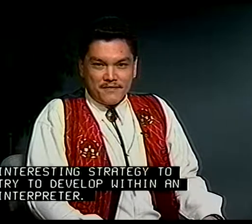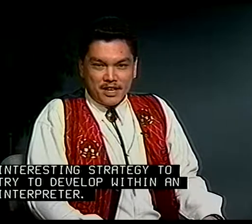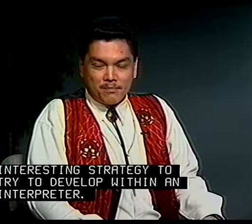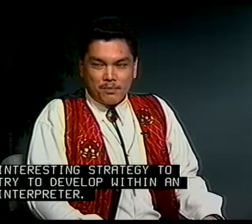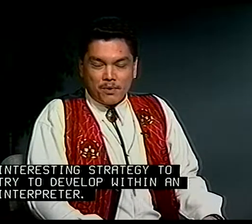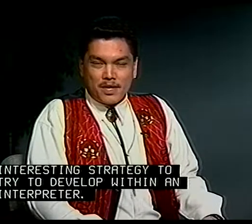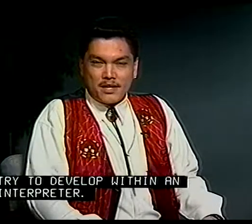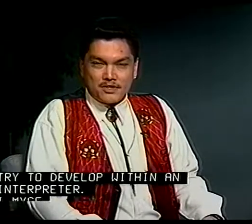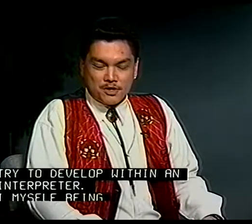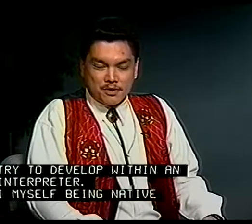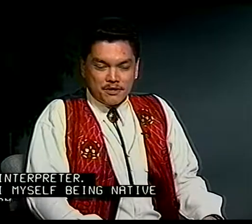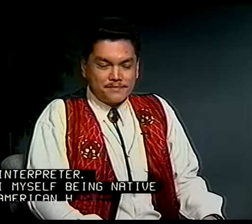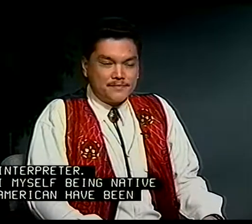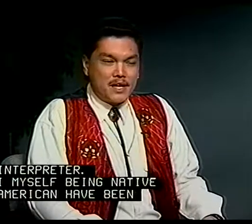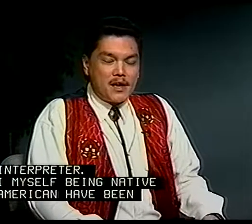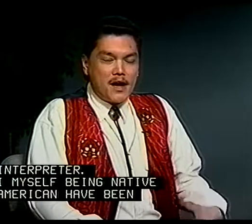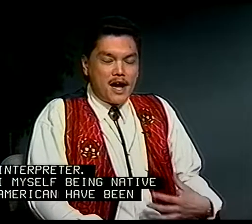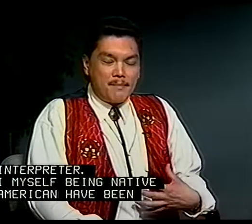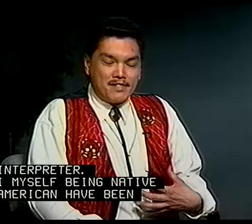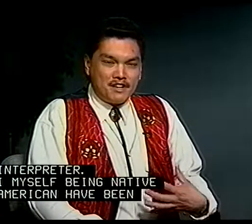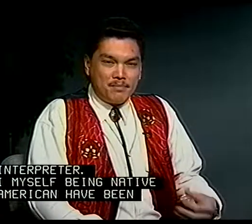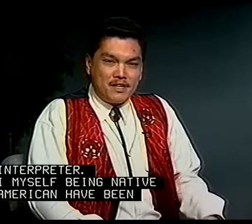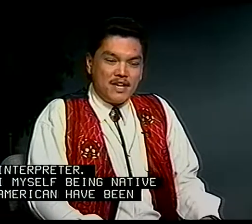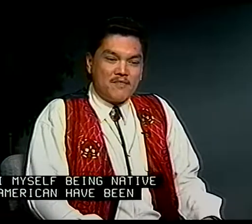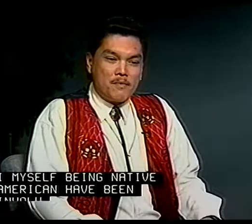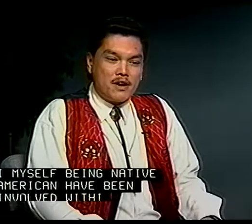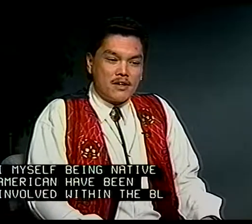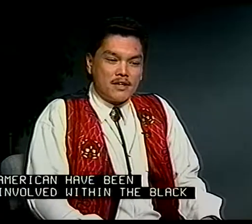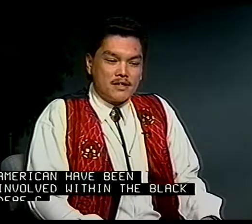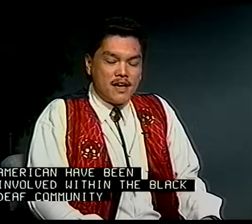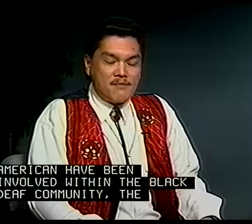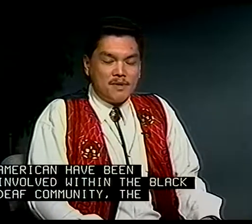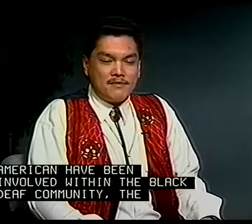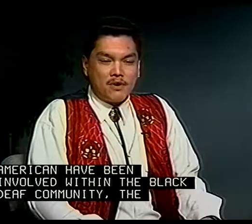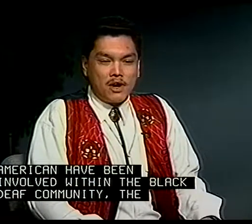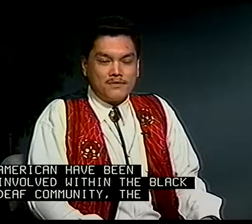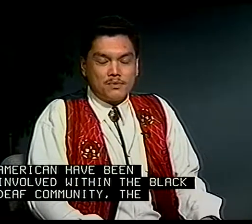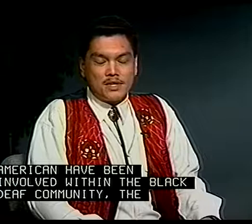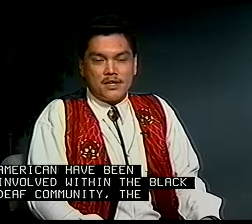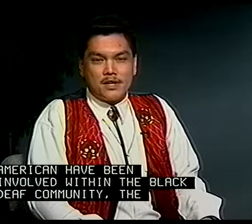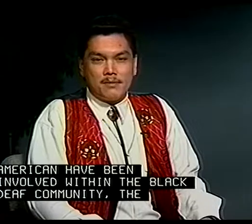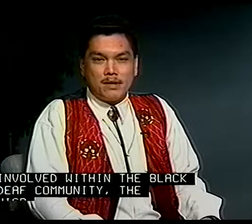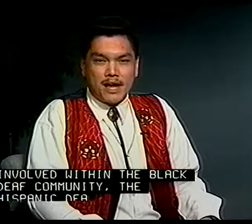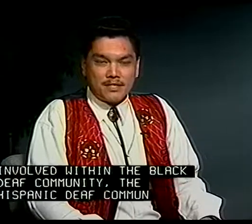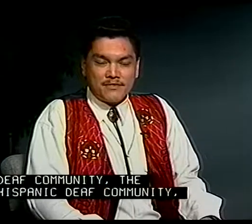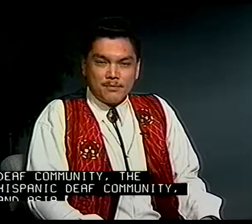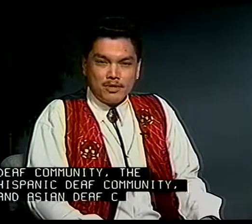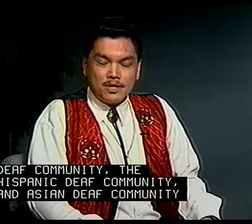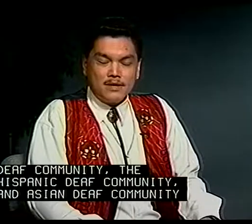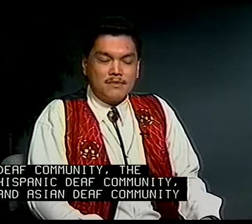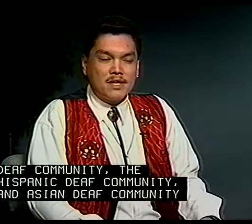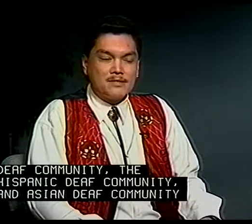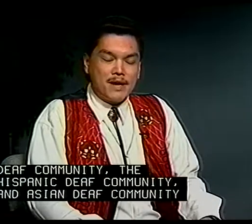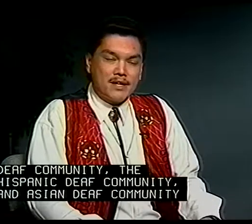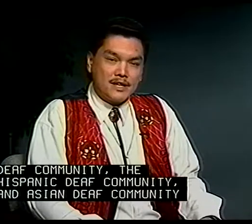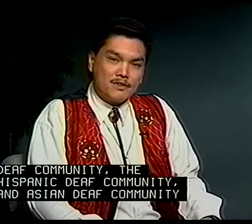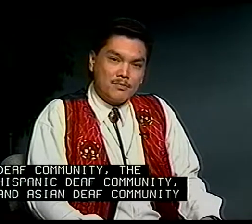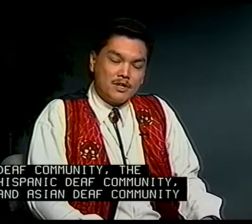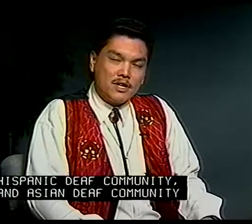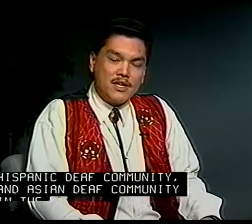develop within an interpreter. I myself, being Native American, have been involved within the Black Deaf community, the Hispanic Deaf community, and the